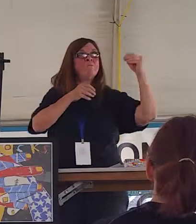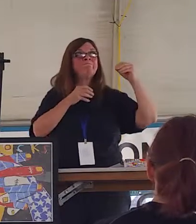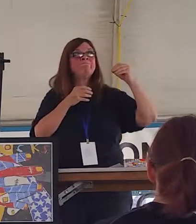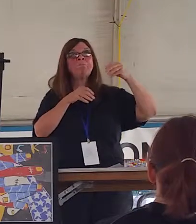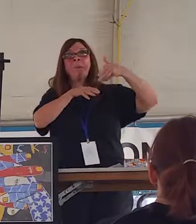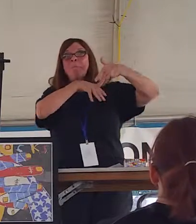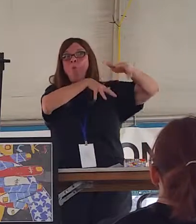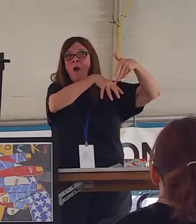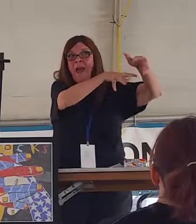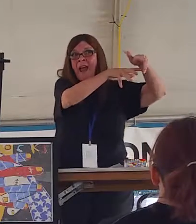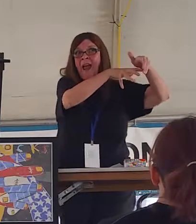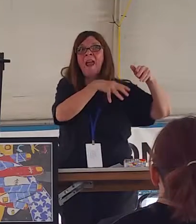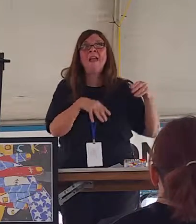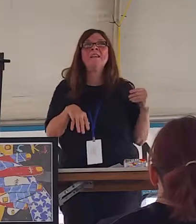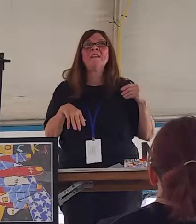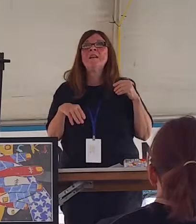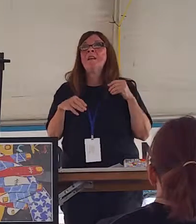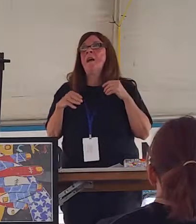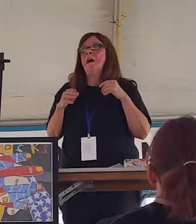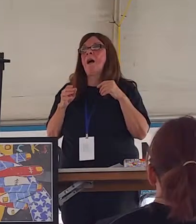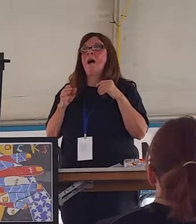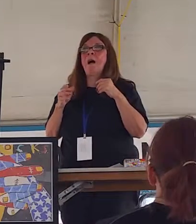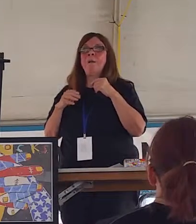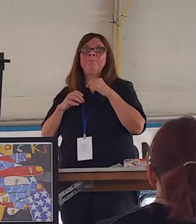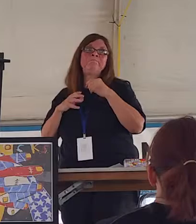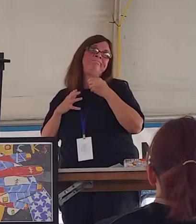I support artists, and I also go out in the community